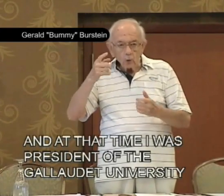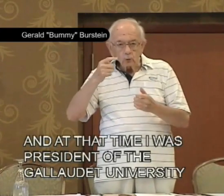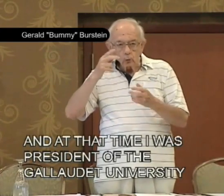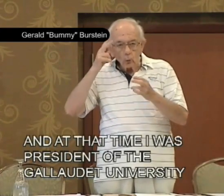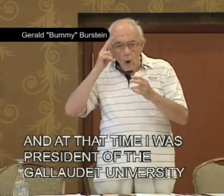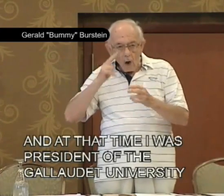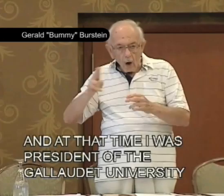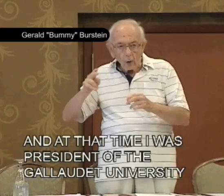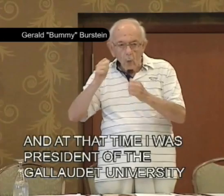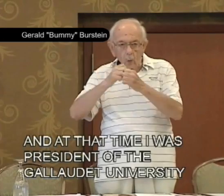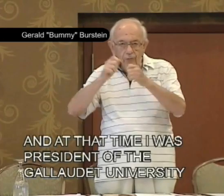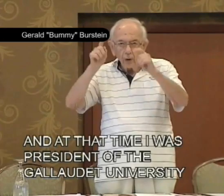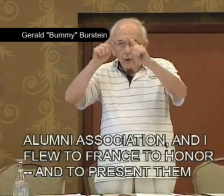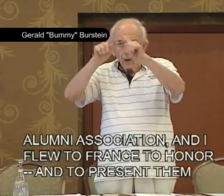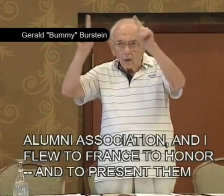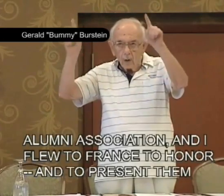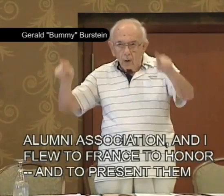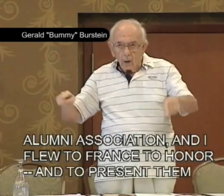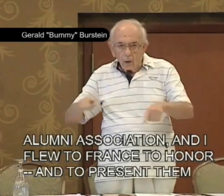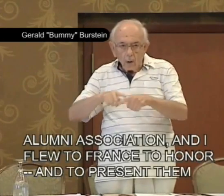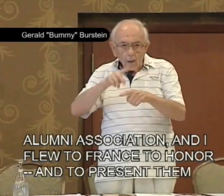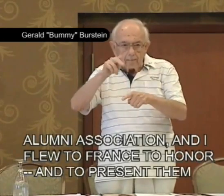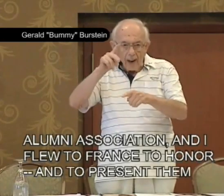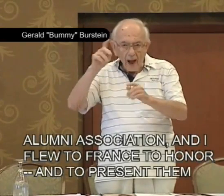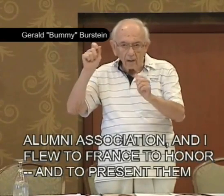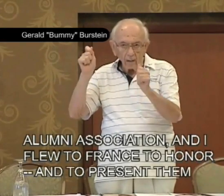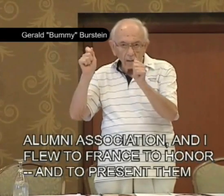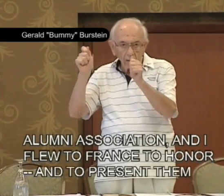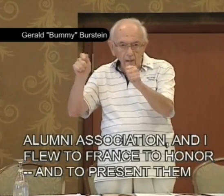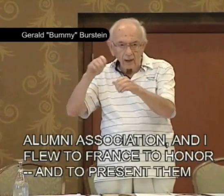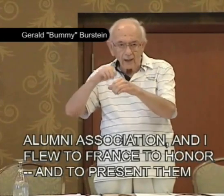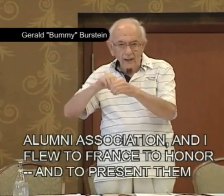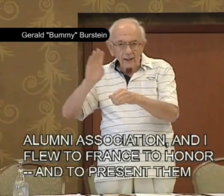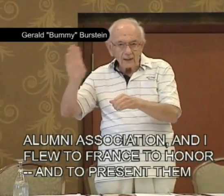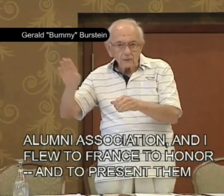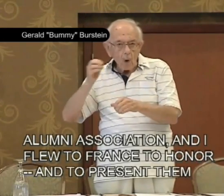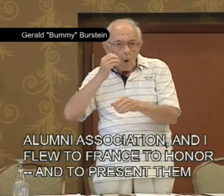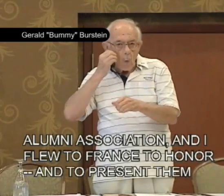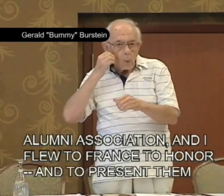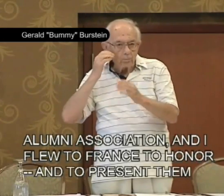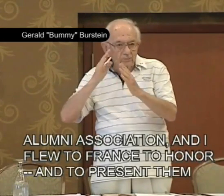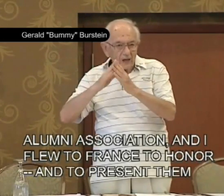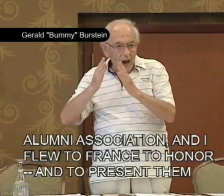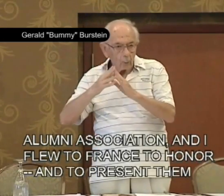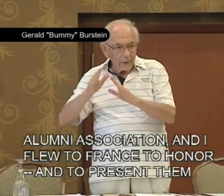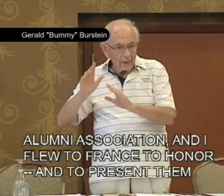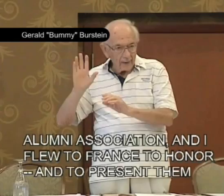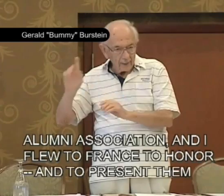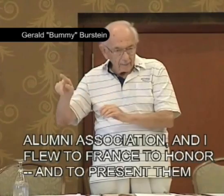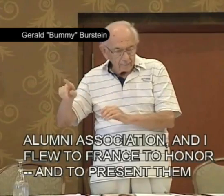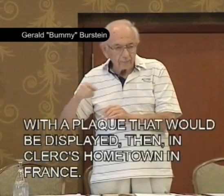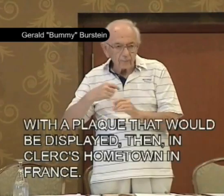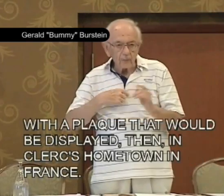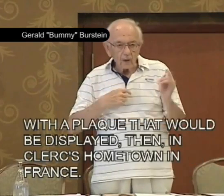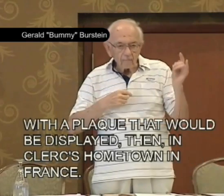Alumni Association and I flew to France to honor and to present them with a plaque that would be displayed then in